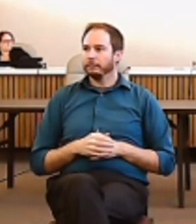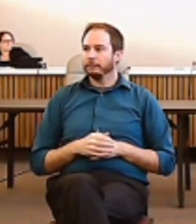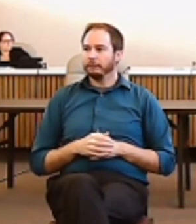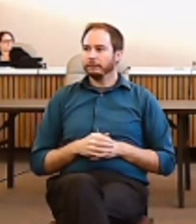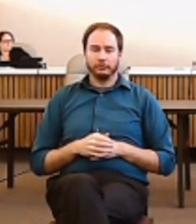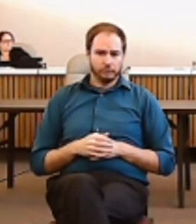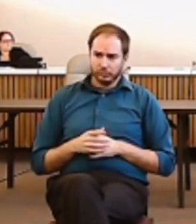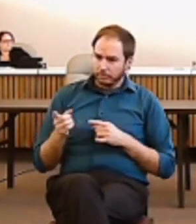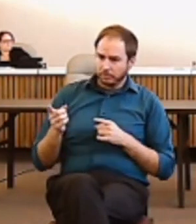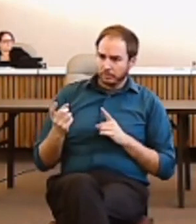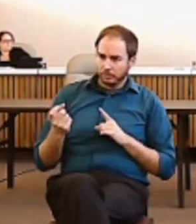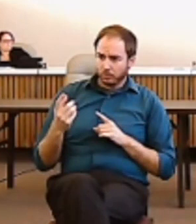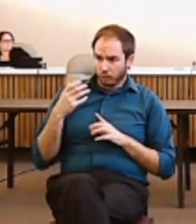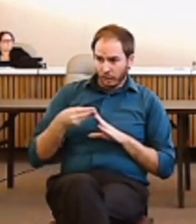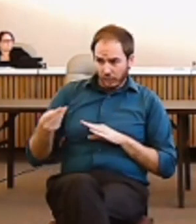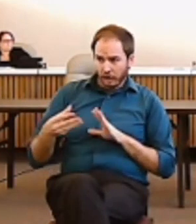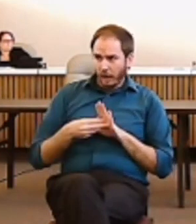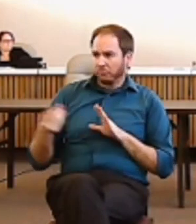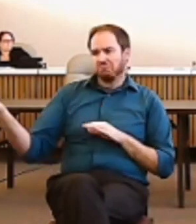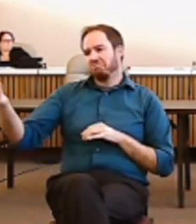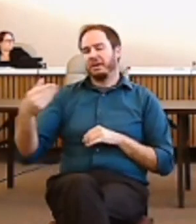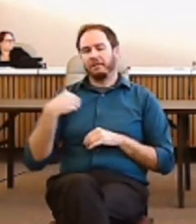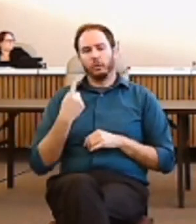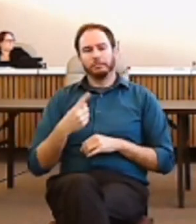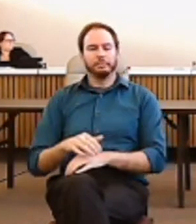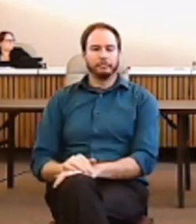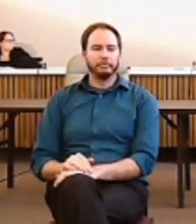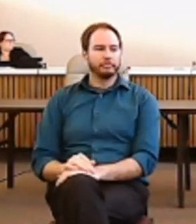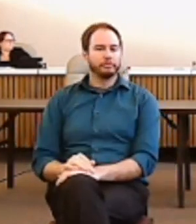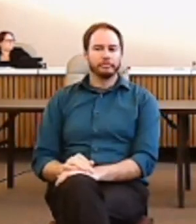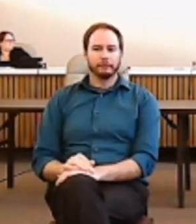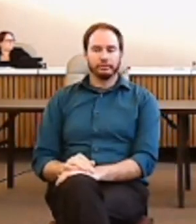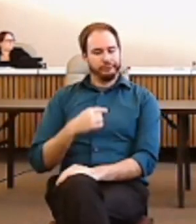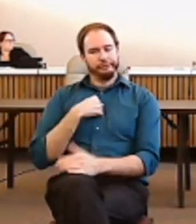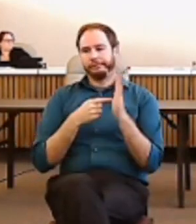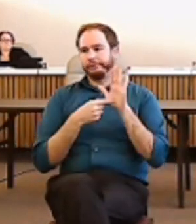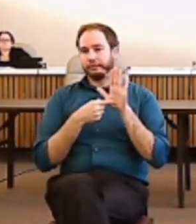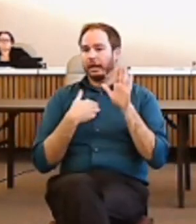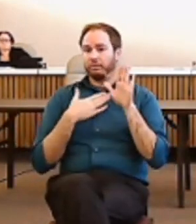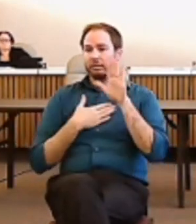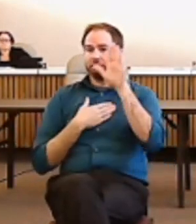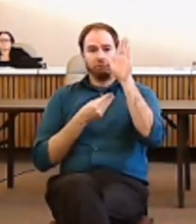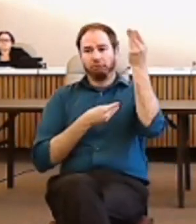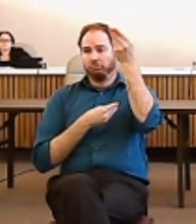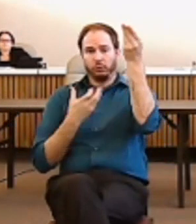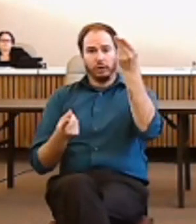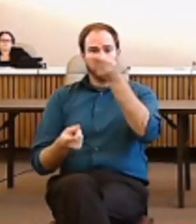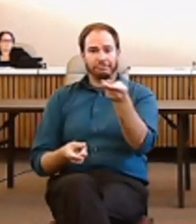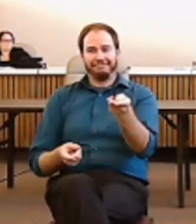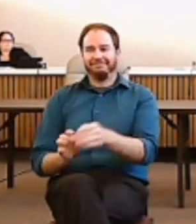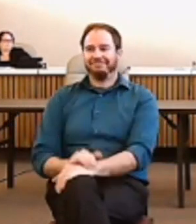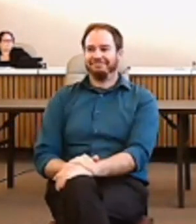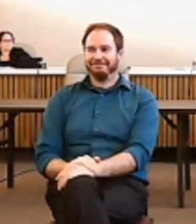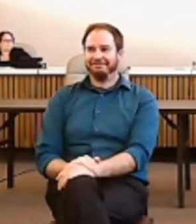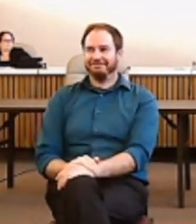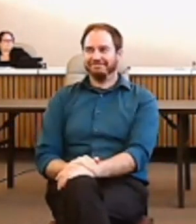Was there a question of whether they could have copies? Because my copy is also available if someone wants it. I